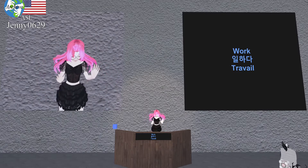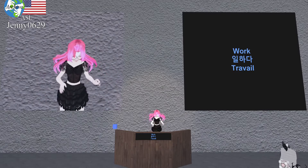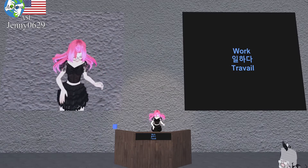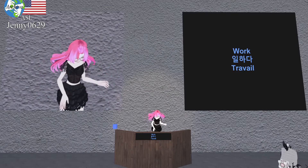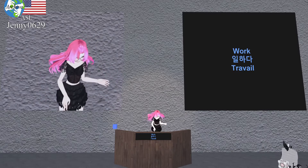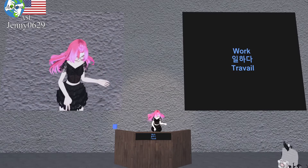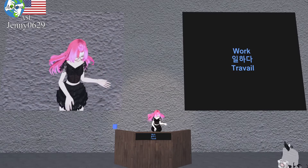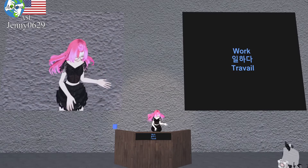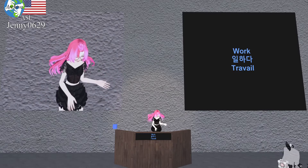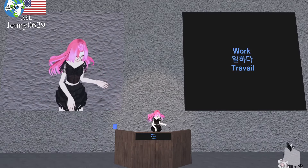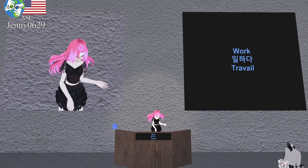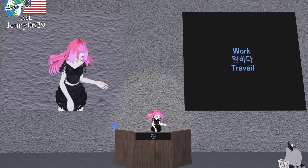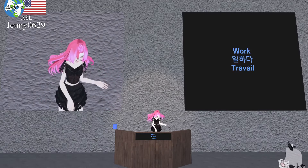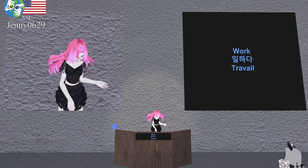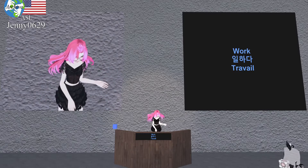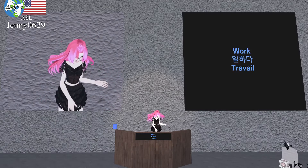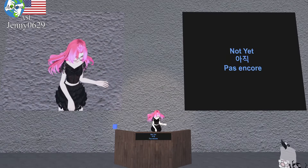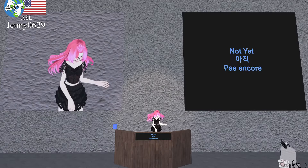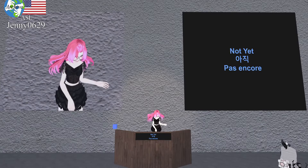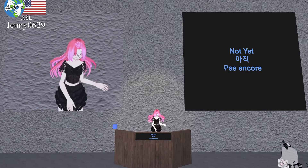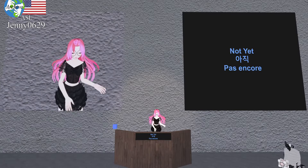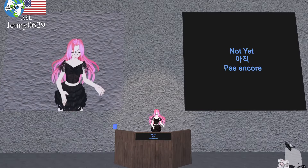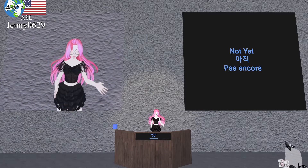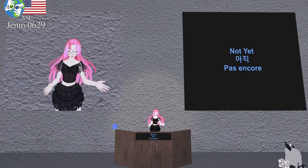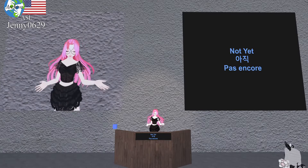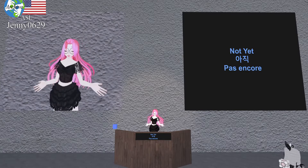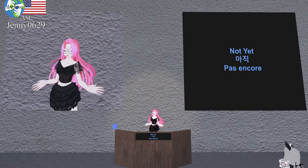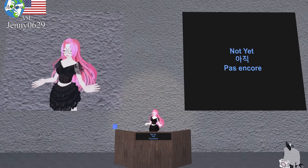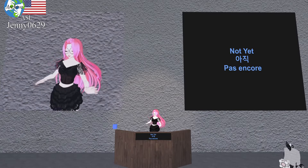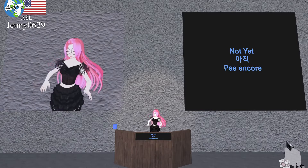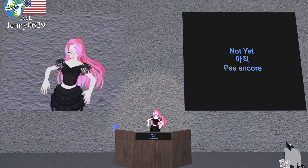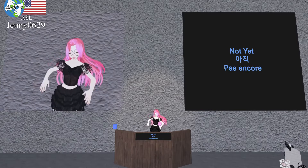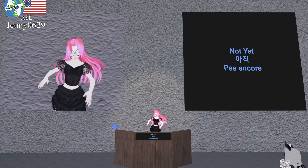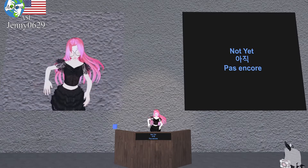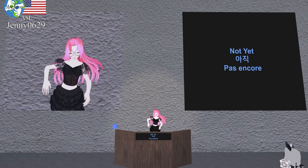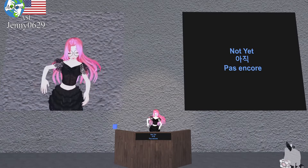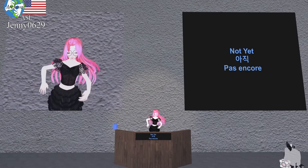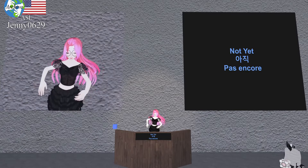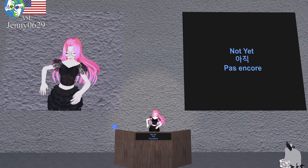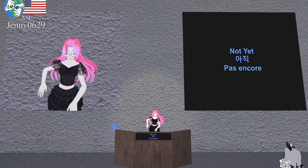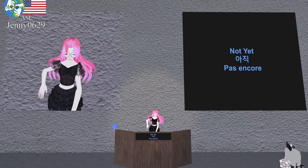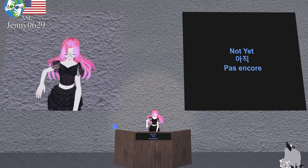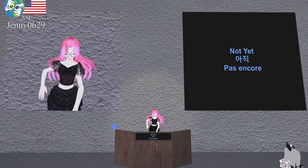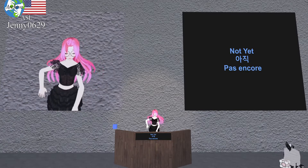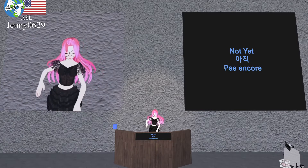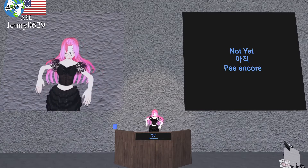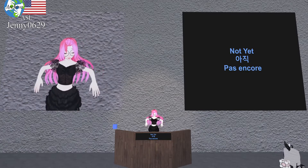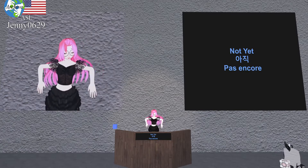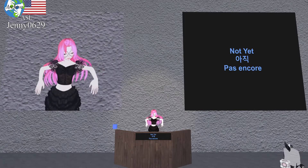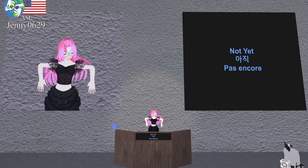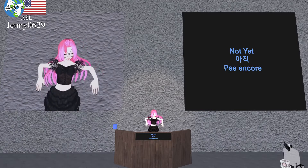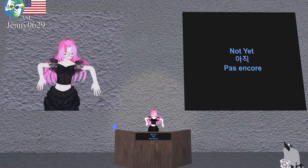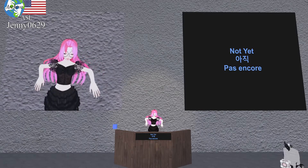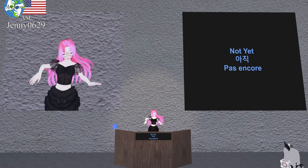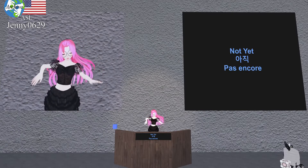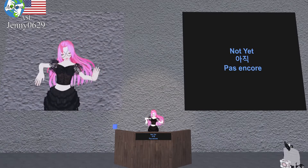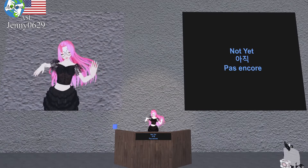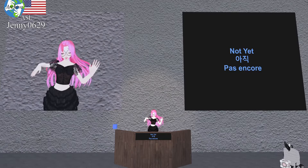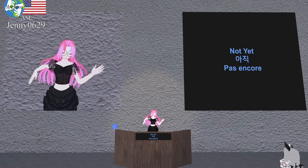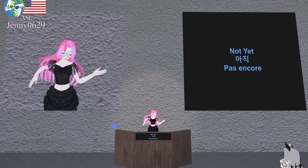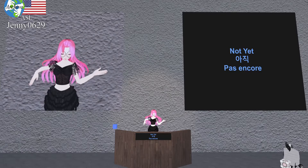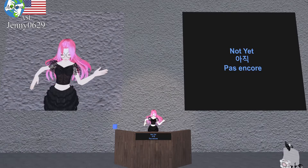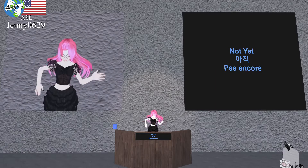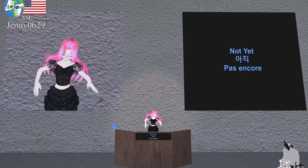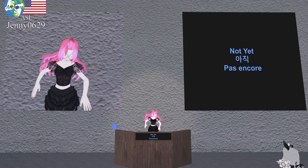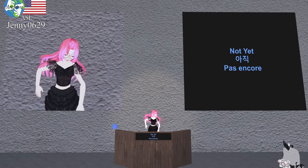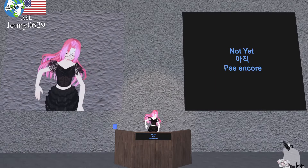Sorry, I just remembered a joke. Not yet. Oh, this is how you sign yet, right? It could either be with 2 hands, but this